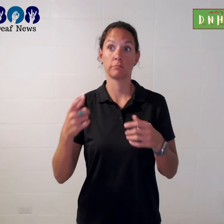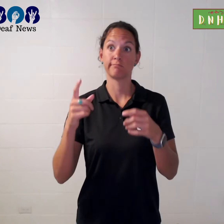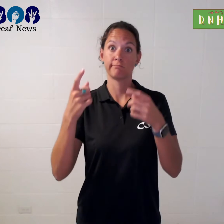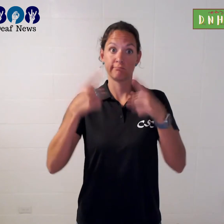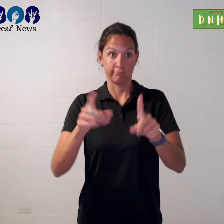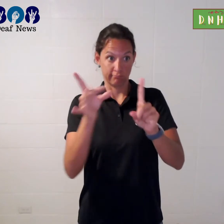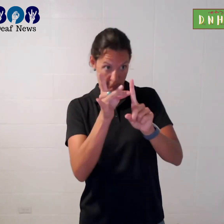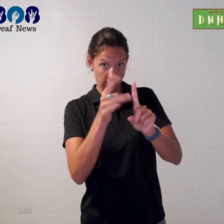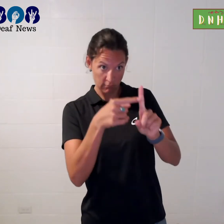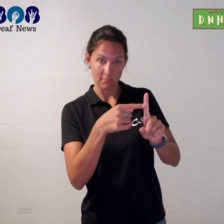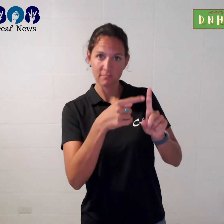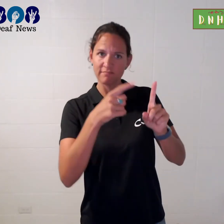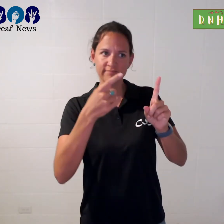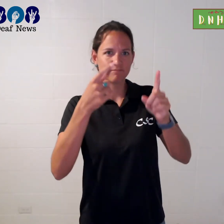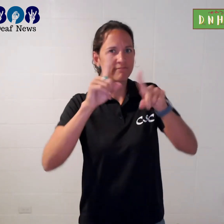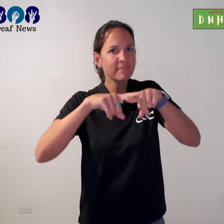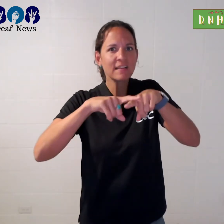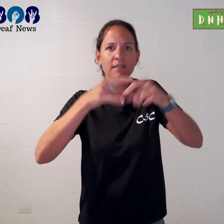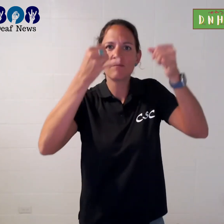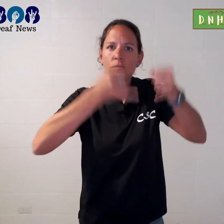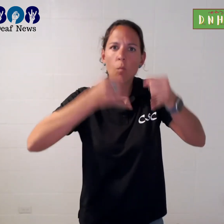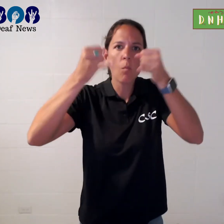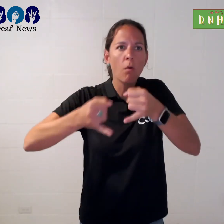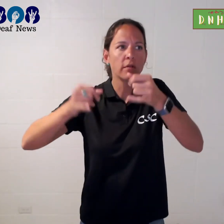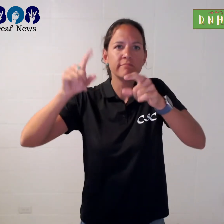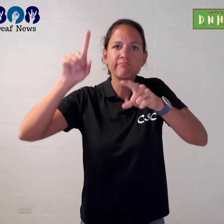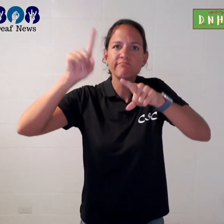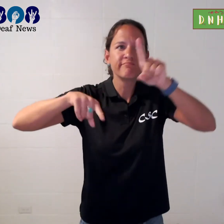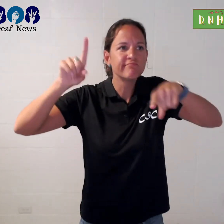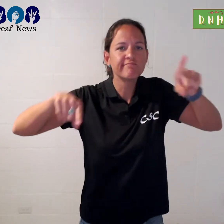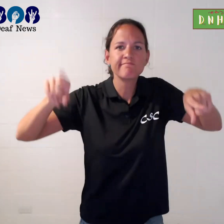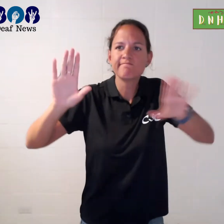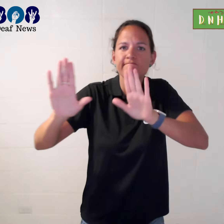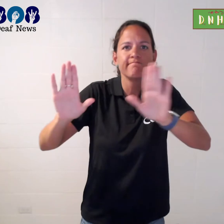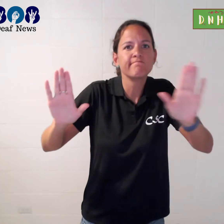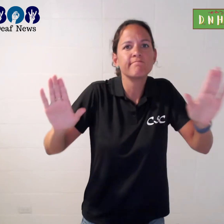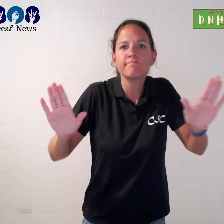person. Once they are affected, how their body will react.